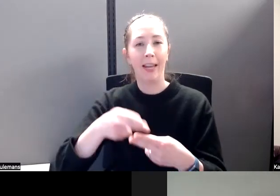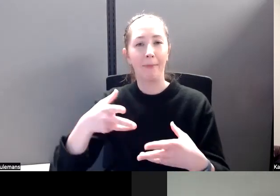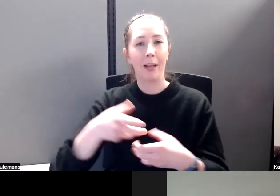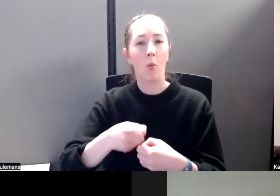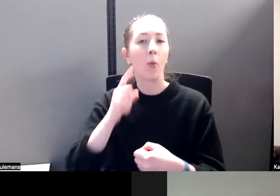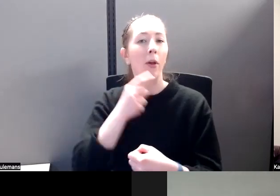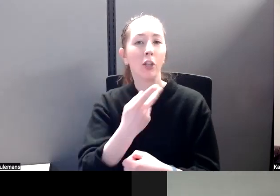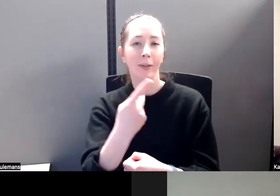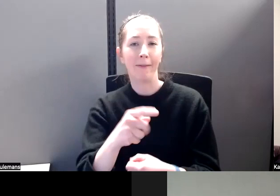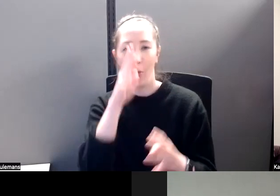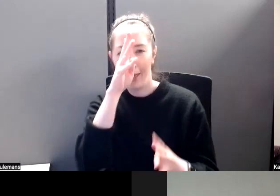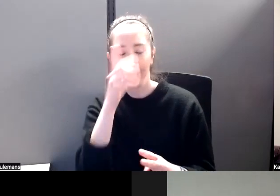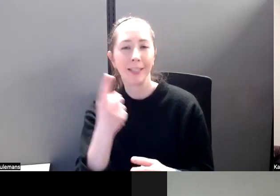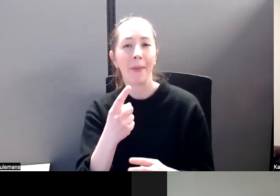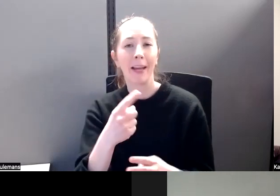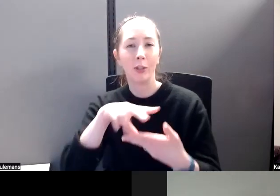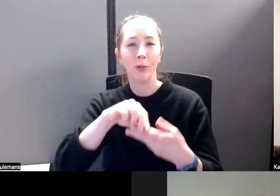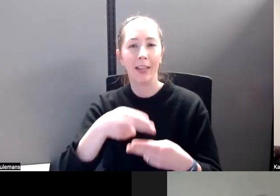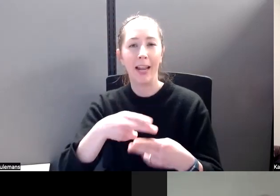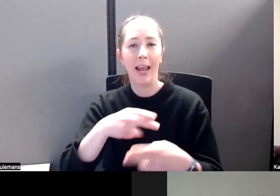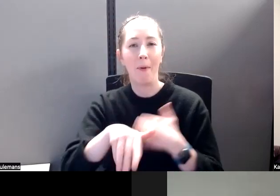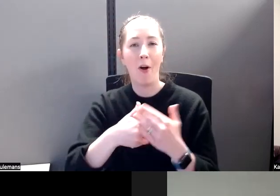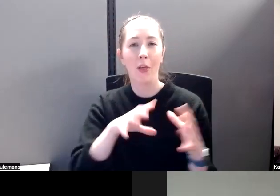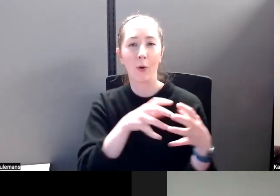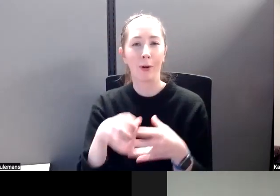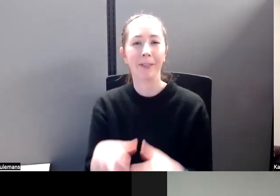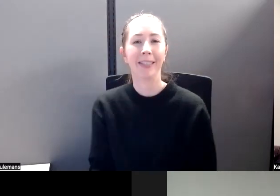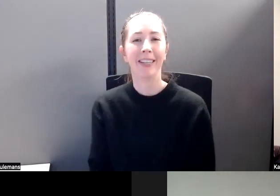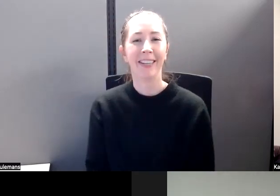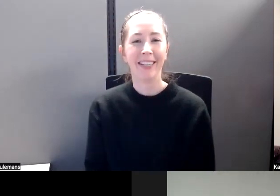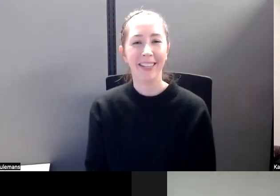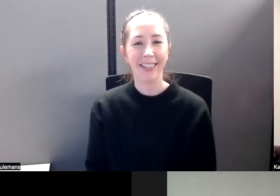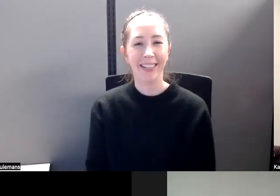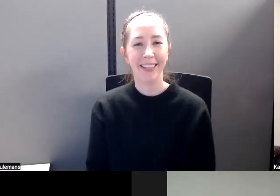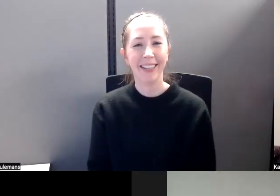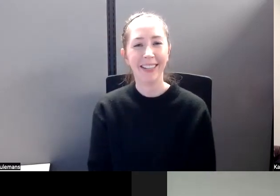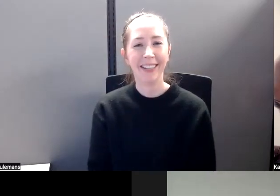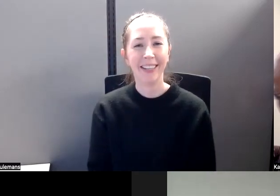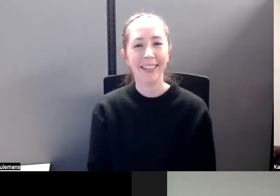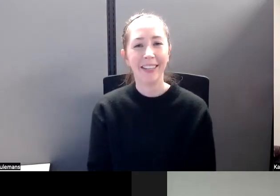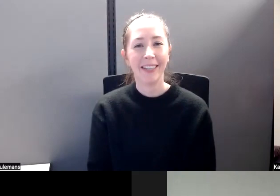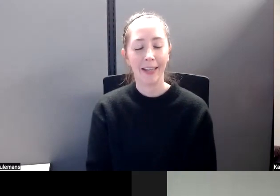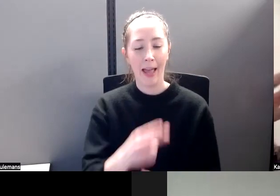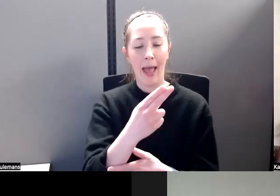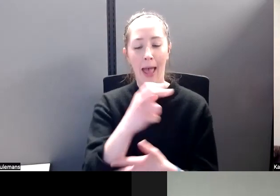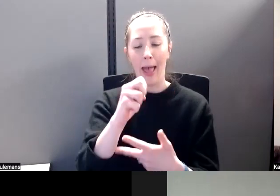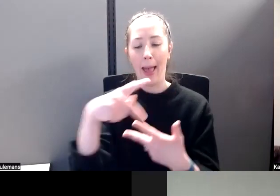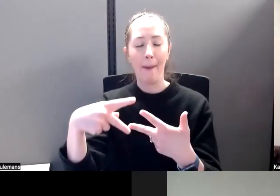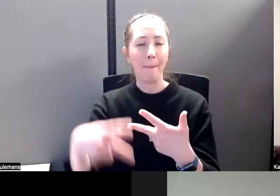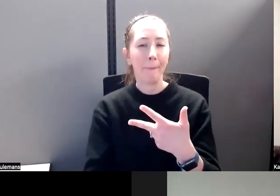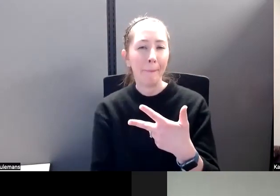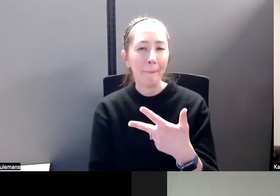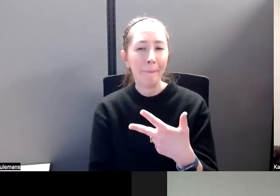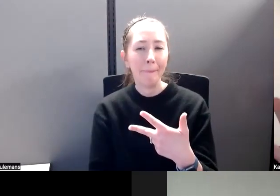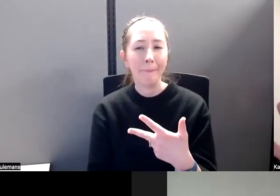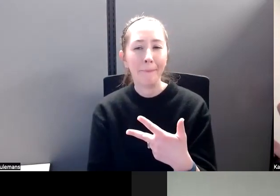We'll think of something clever. Yeah, we'll have to think of something. Yeah. I'm very good at that. I'm just gonna think. Yeah. And I'm like, put it